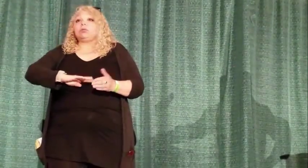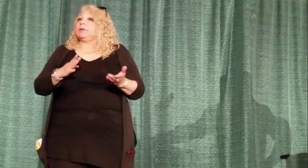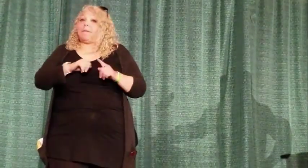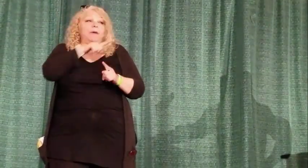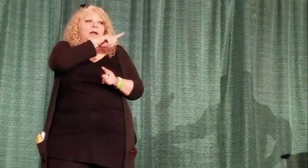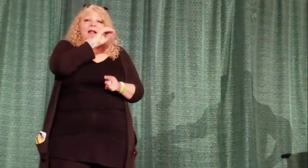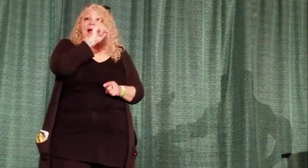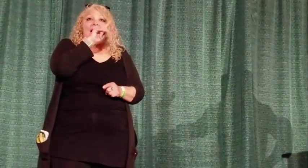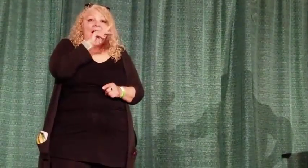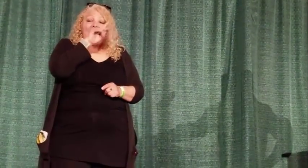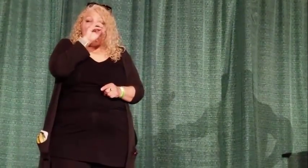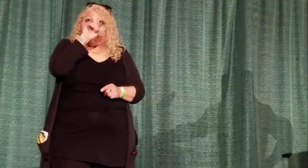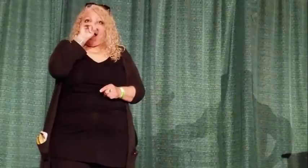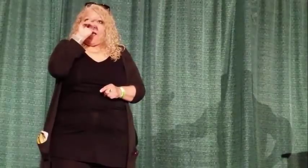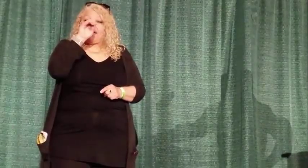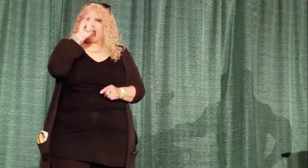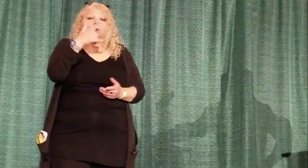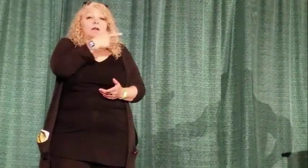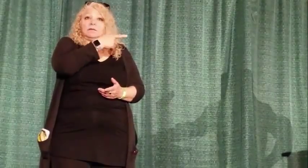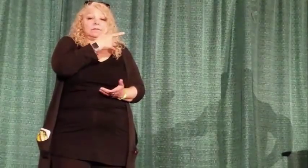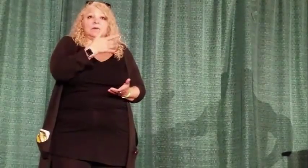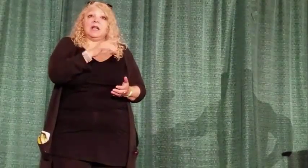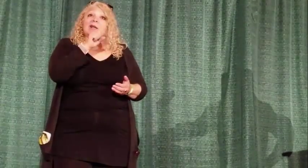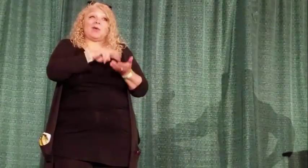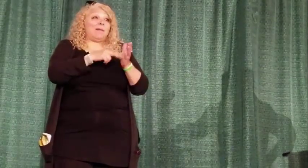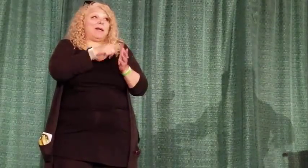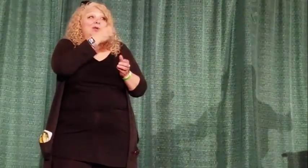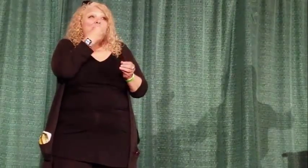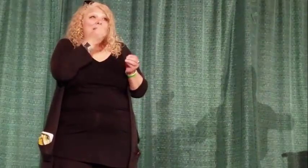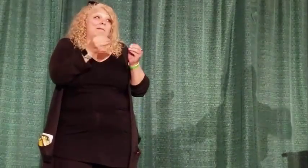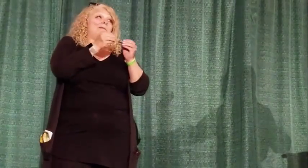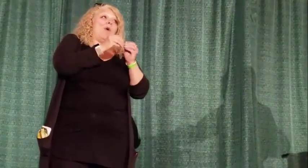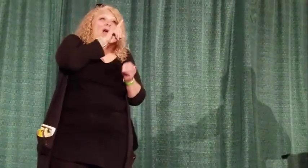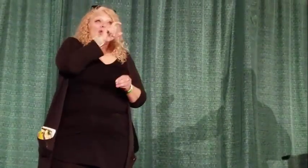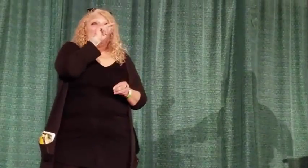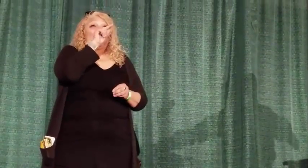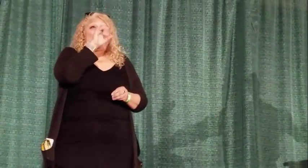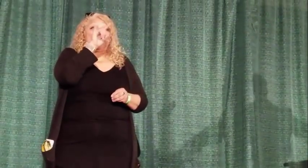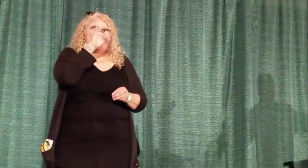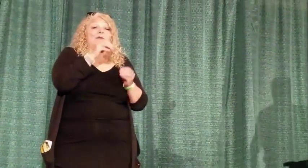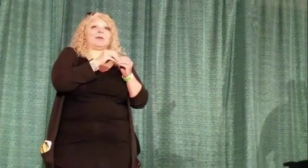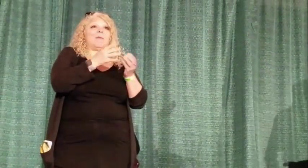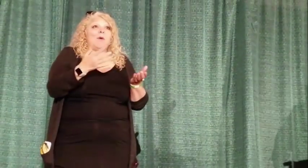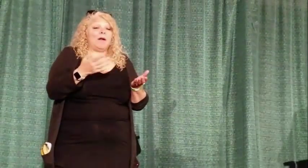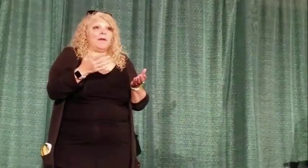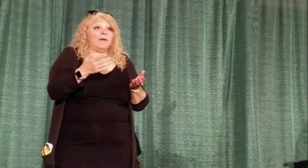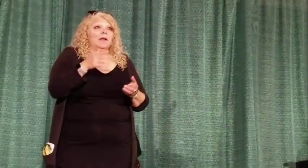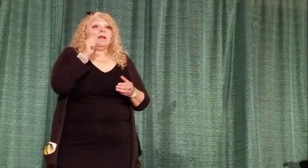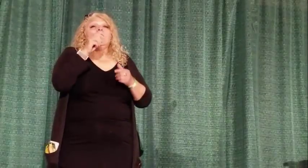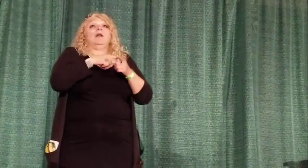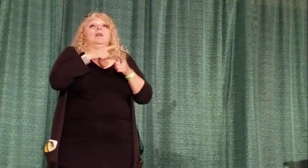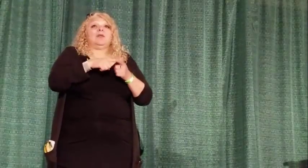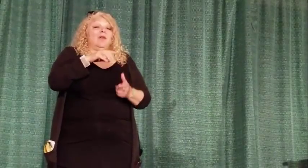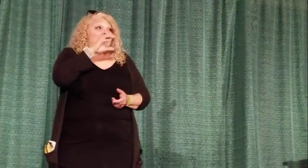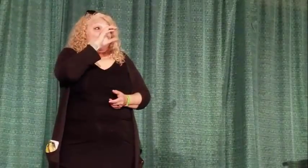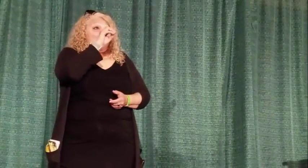So when you ate oil, you just had 120 calories too much. Not only that, if I took the oil, instead of